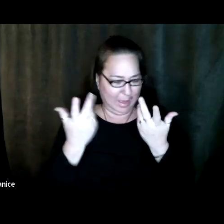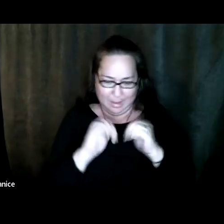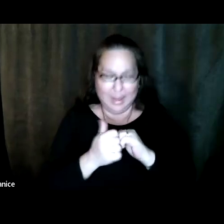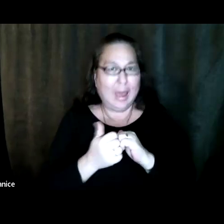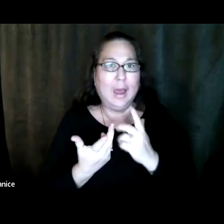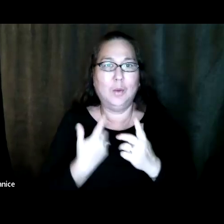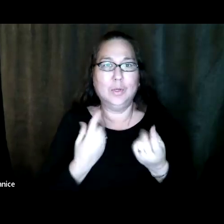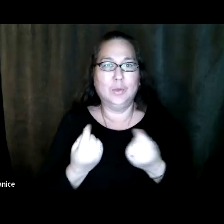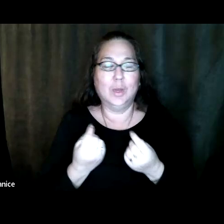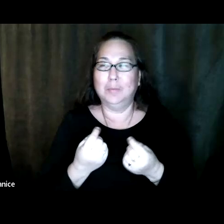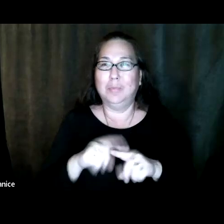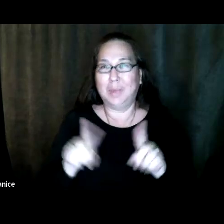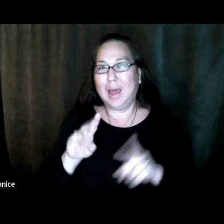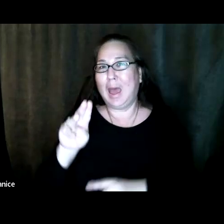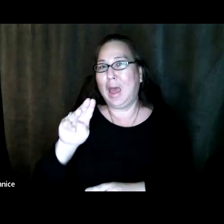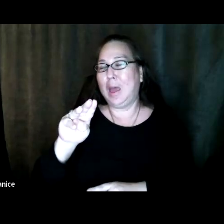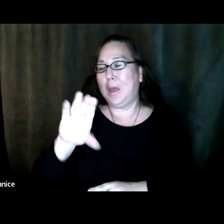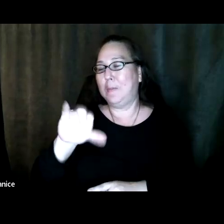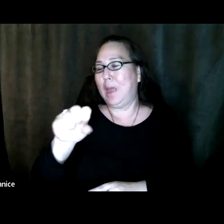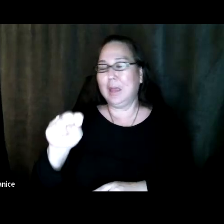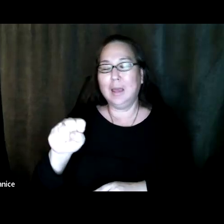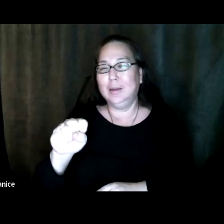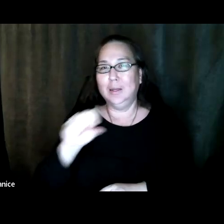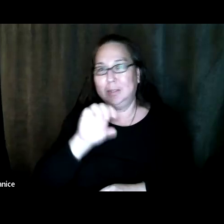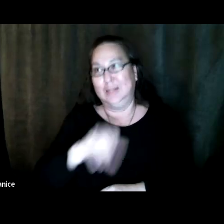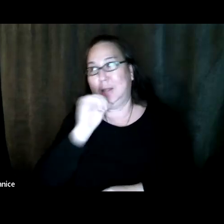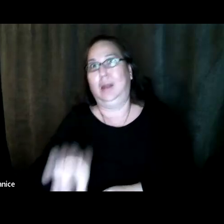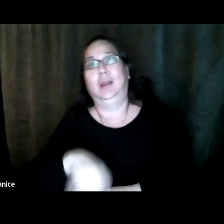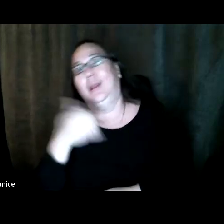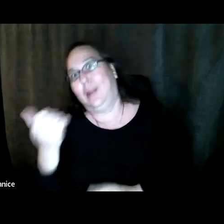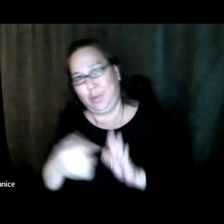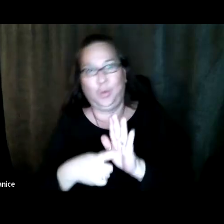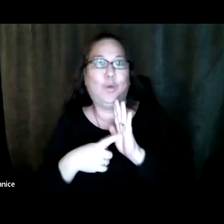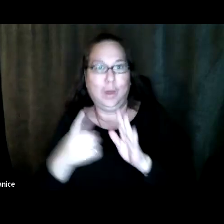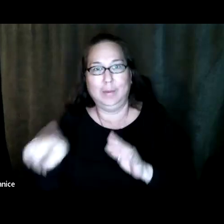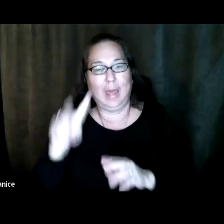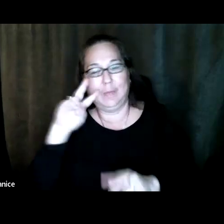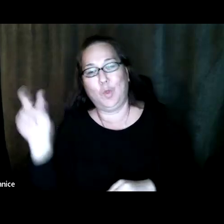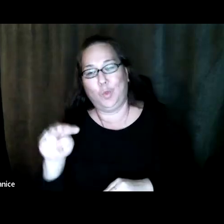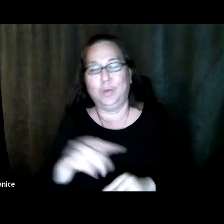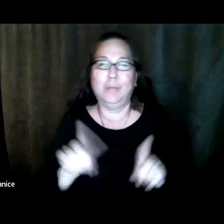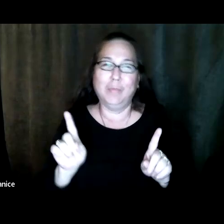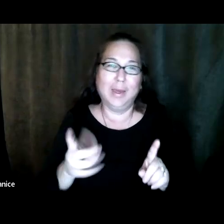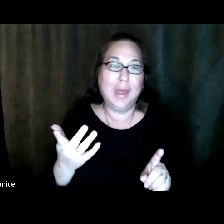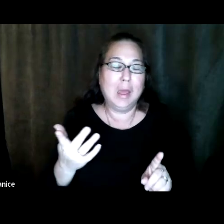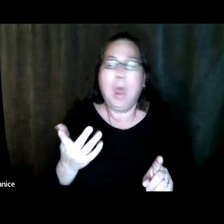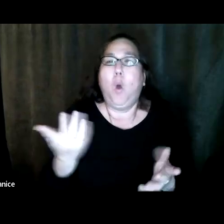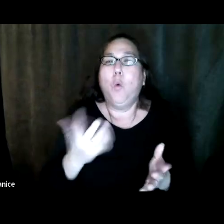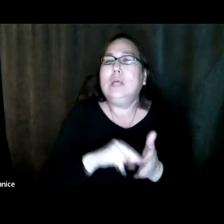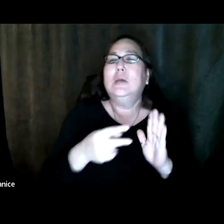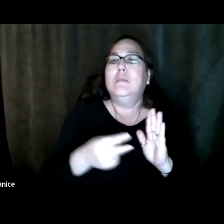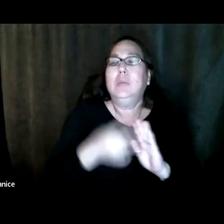now might not be necessarily another requirement that they have to look into. So how holistically that means for them as